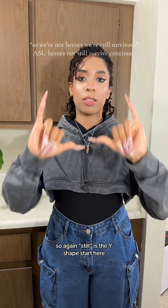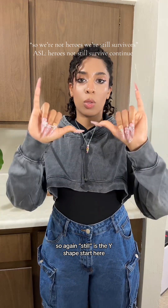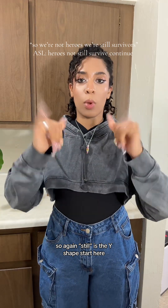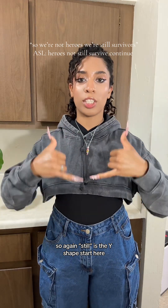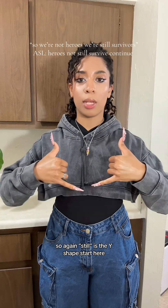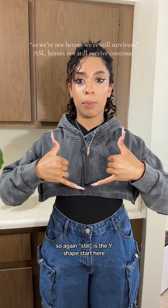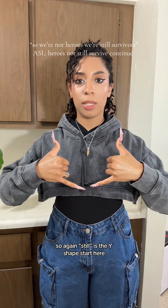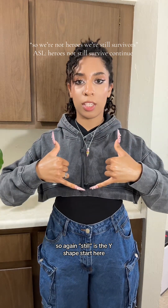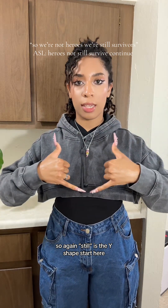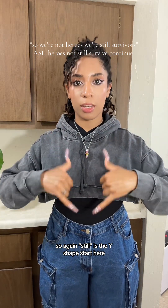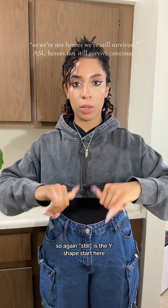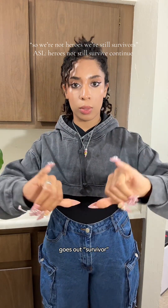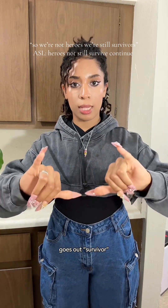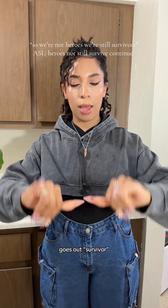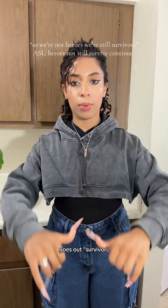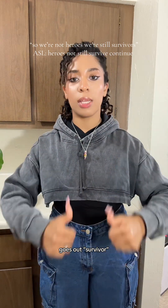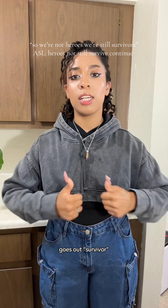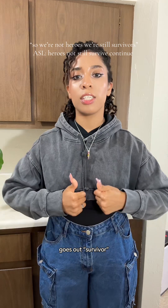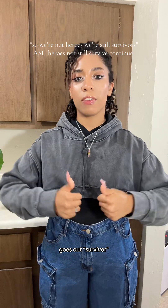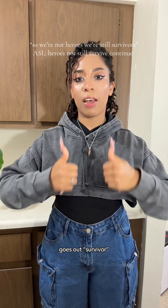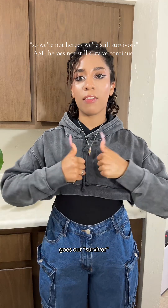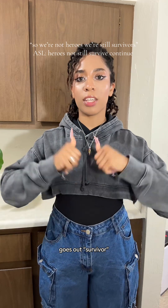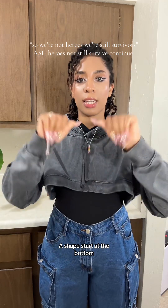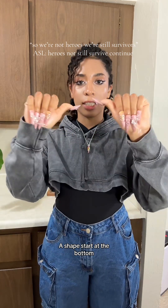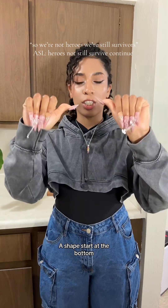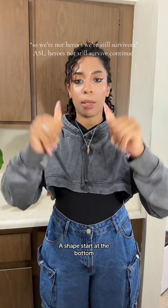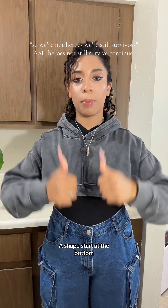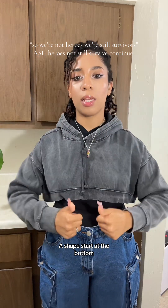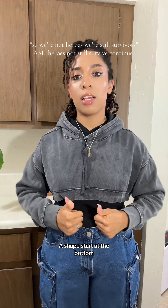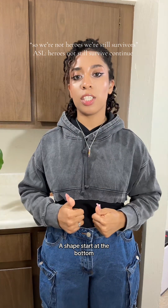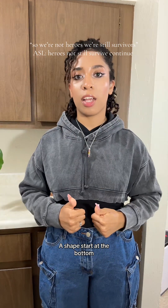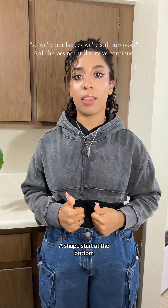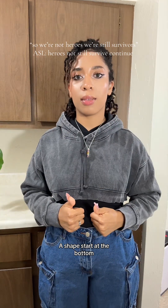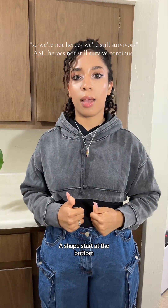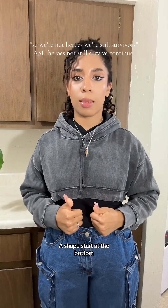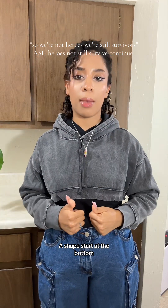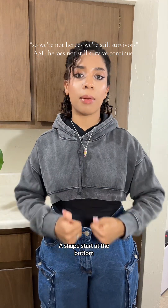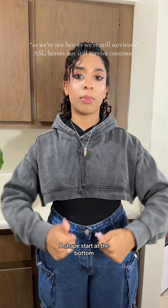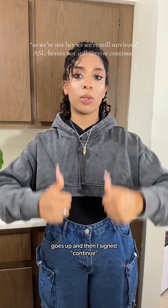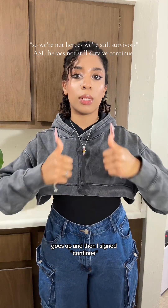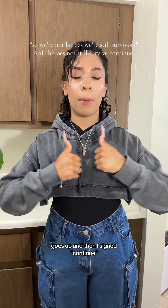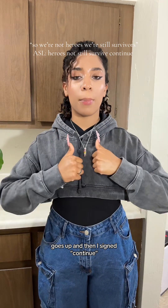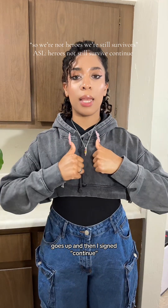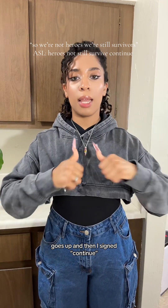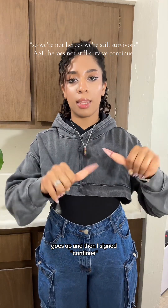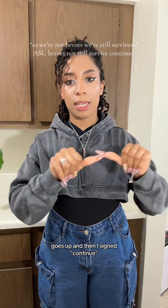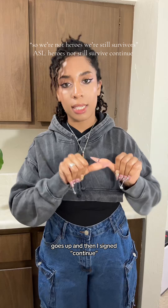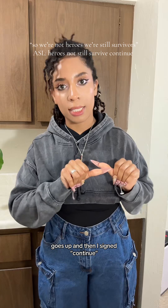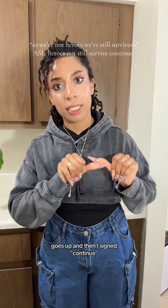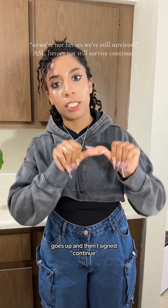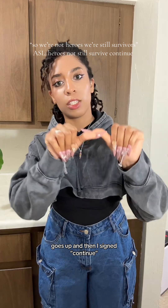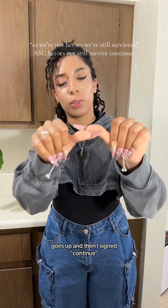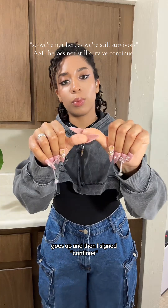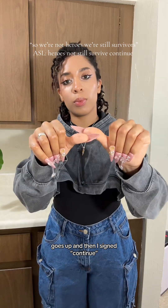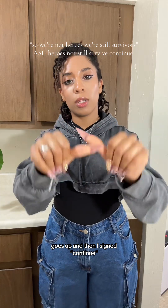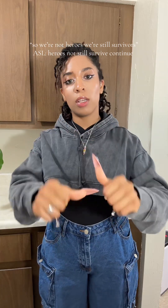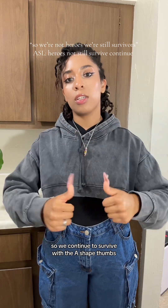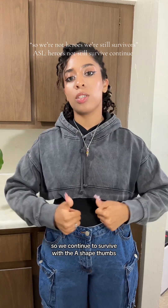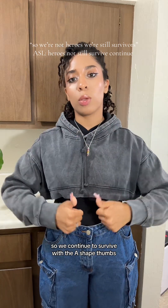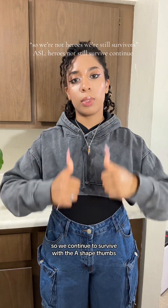Y shape, side here goes up. Survivor, A shape, side at the bottom goes up. And then I sign continue. So we